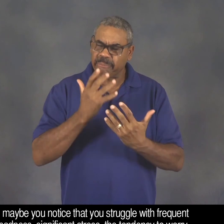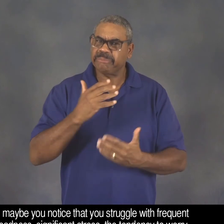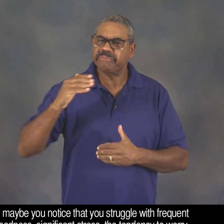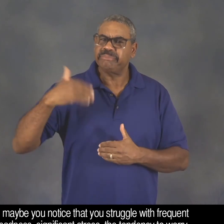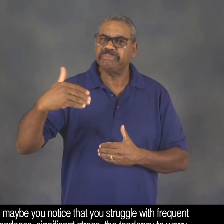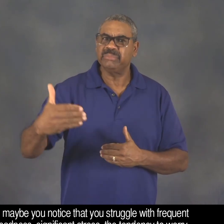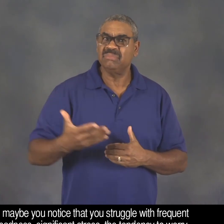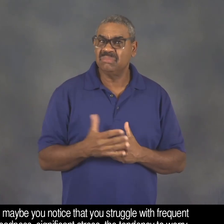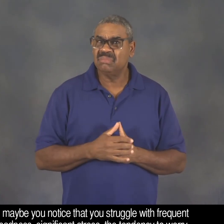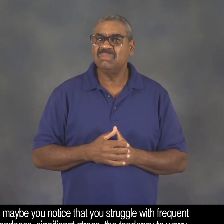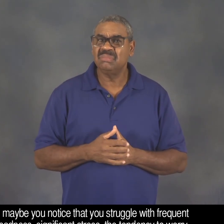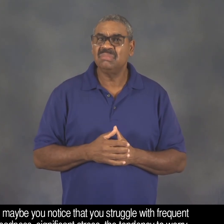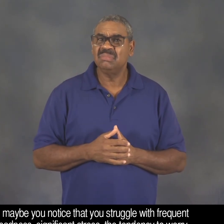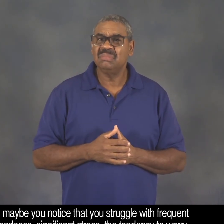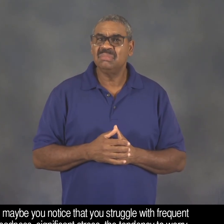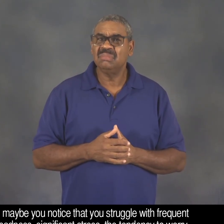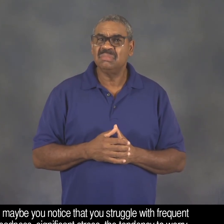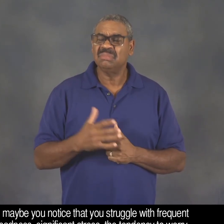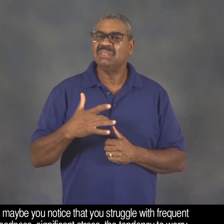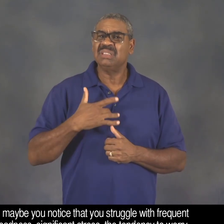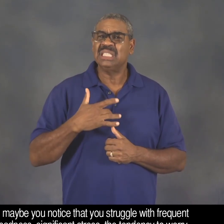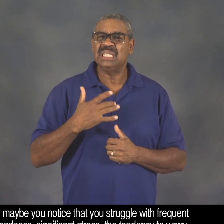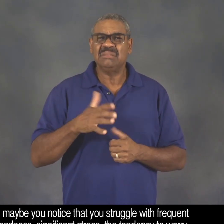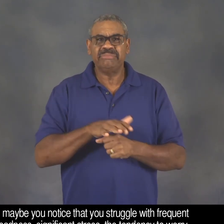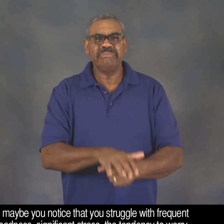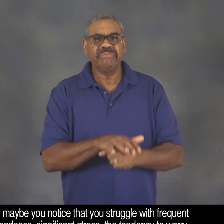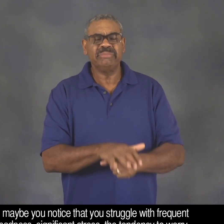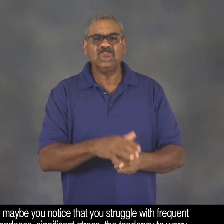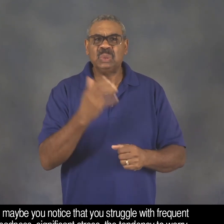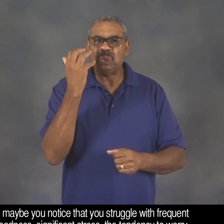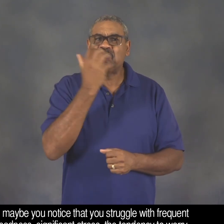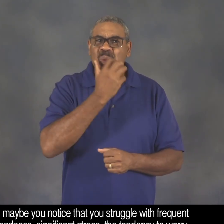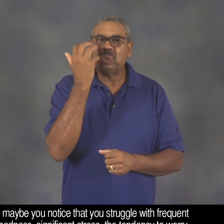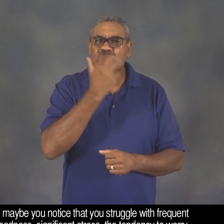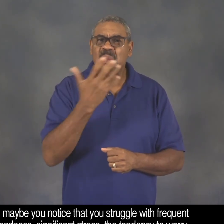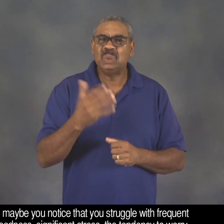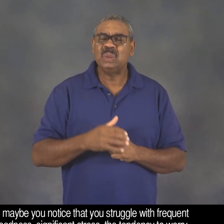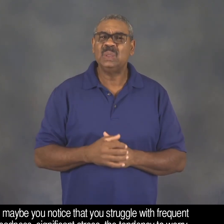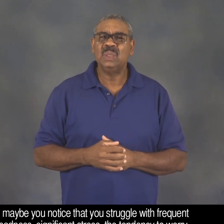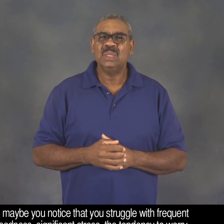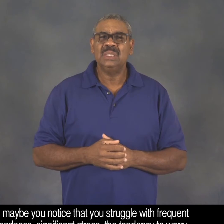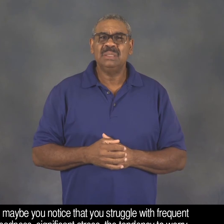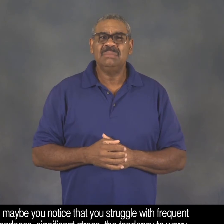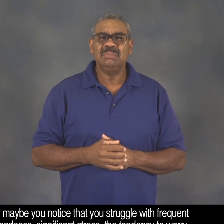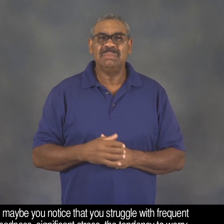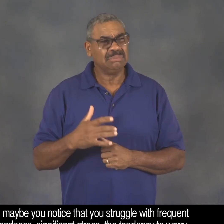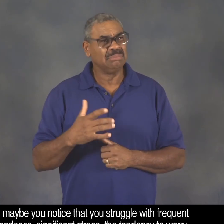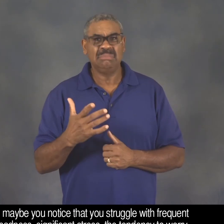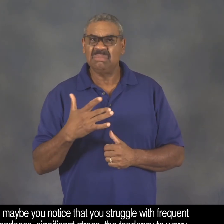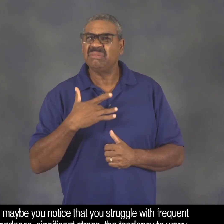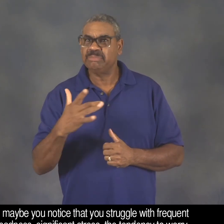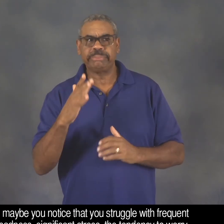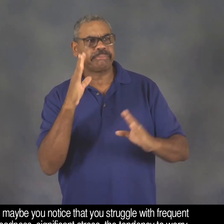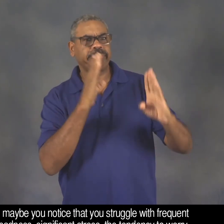Maybe you notice that you struggle with frequent sadness, significant stress, the tendency to